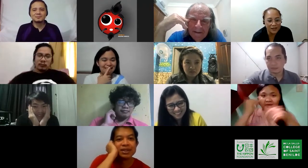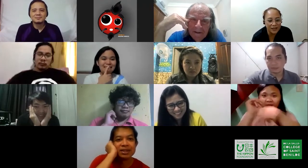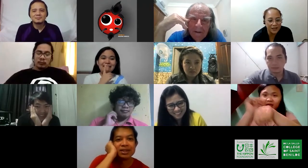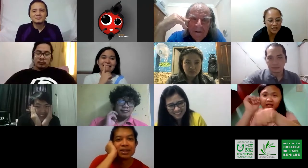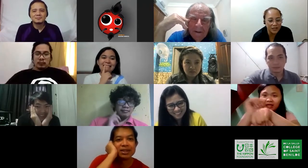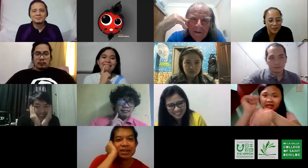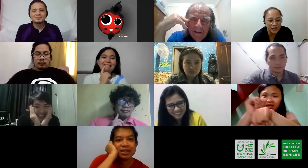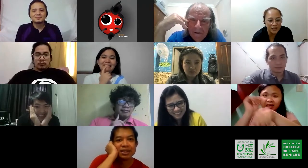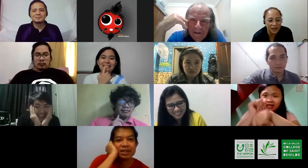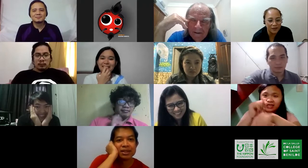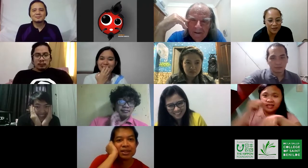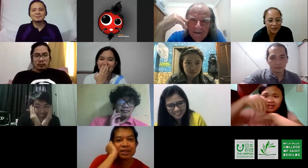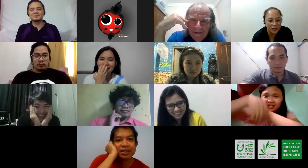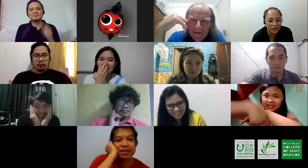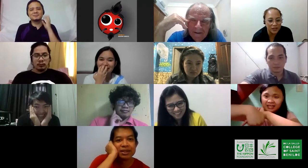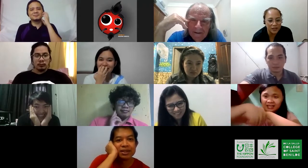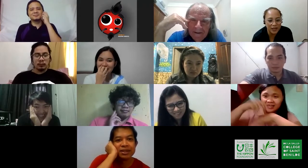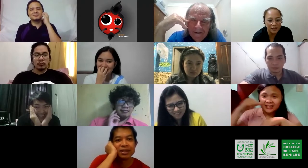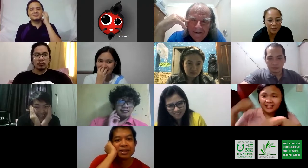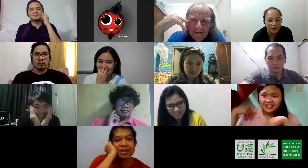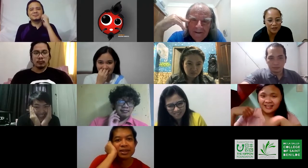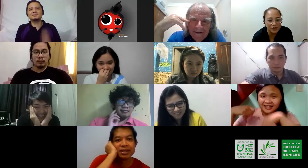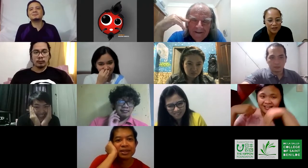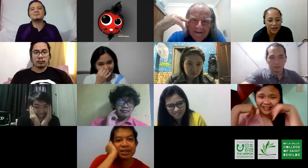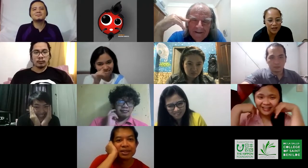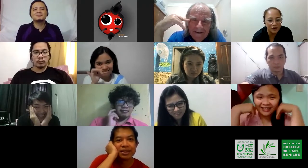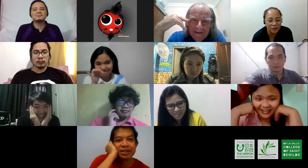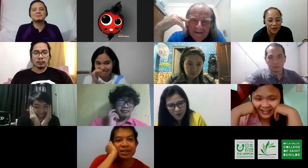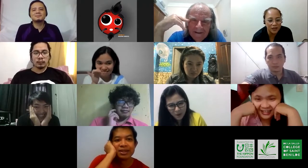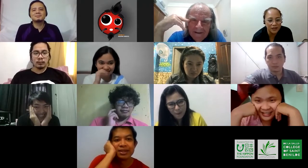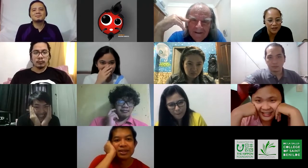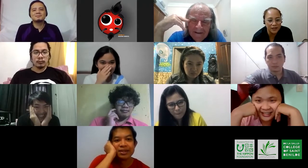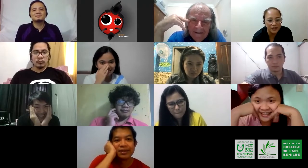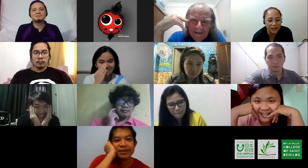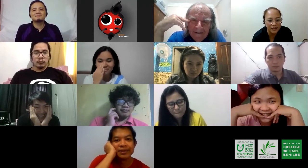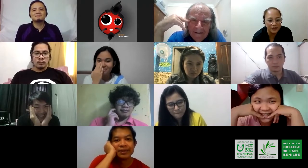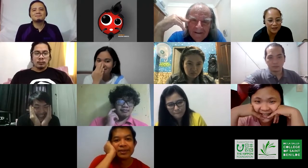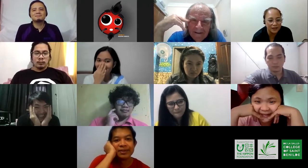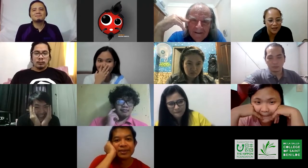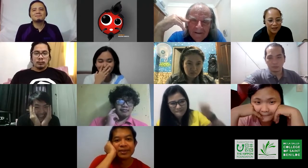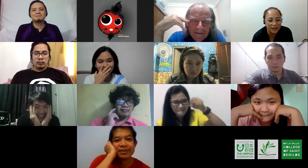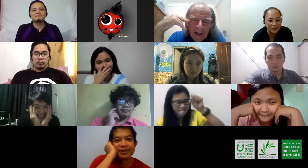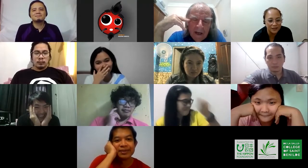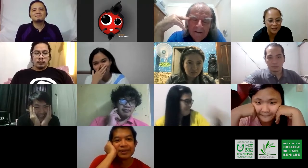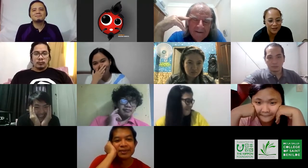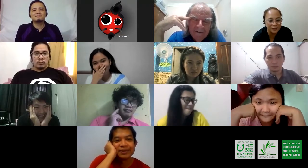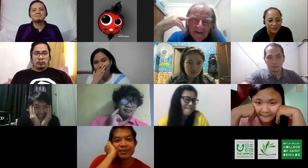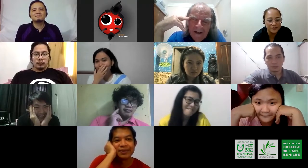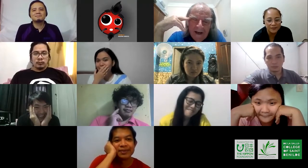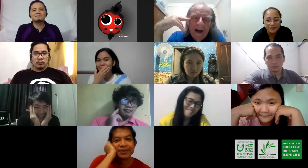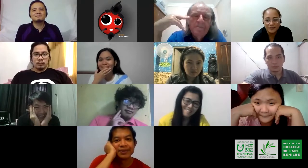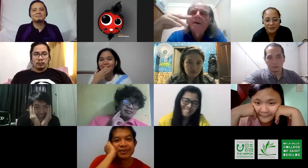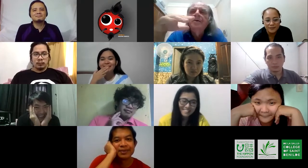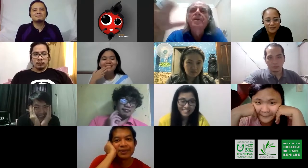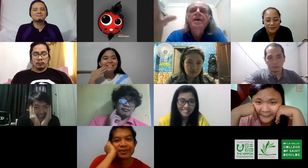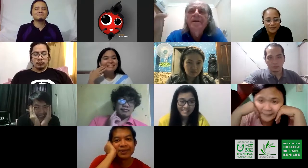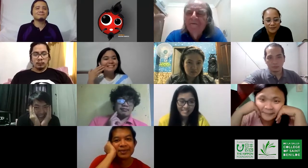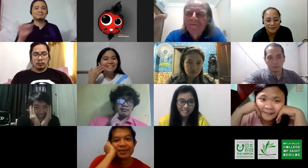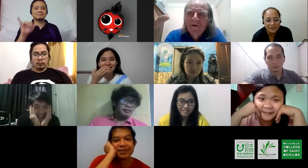Honestly, Jasmine, I haven't watched it yet because I work until late night yesterday. I'm not complaining if you haven't